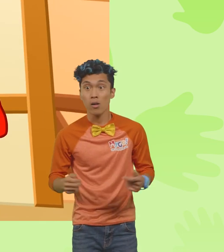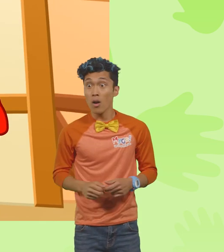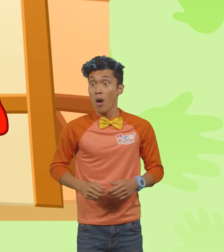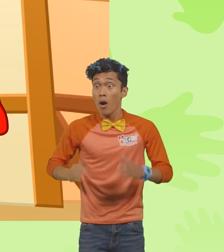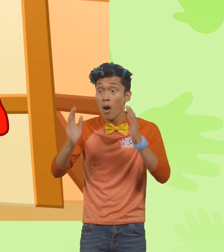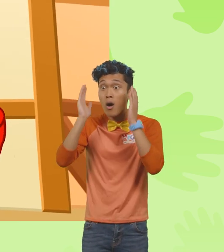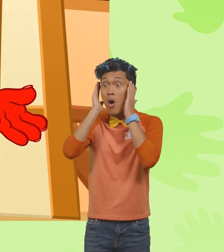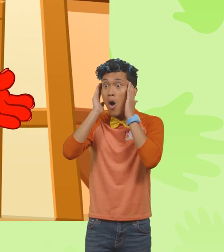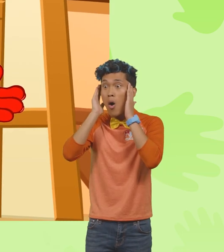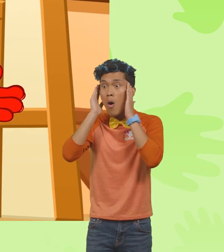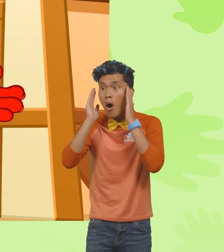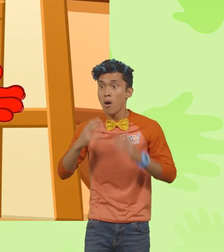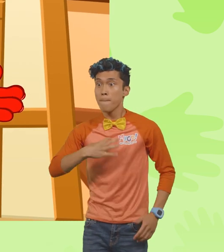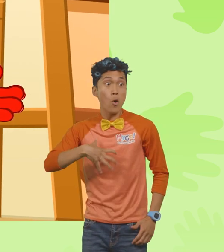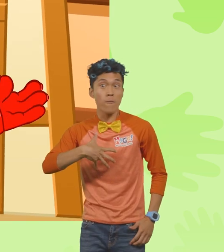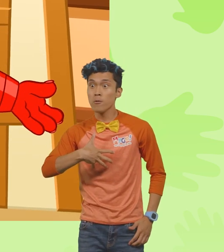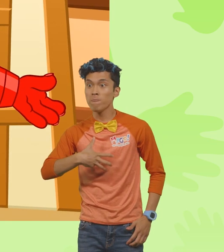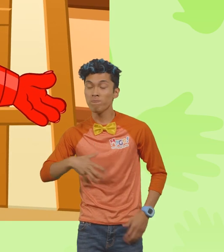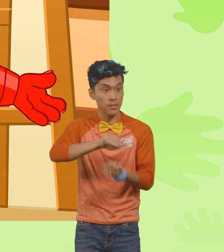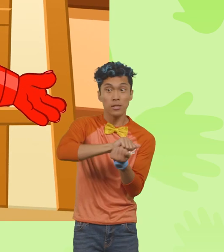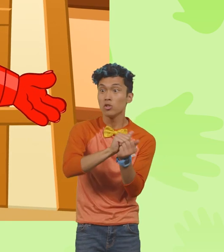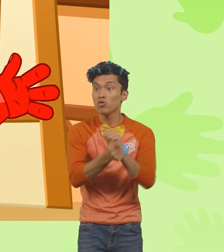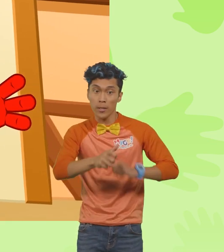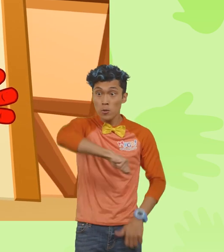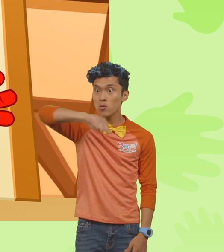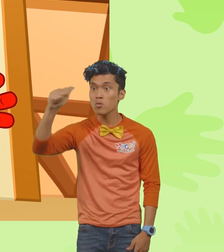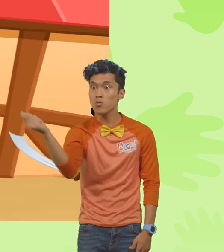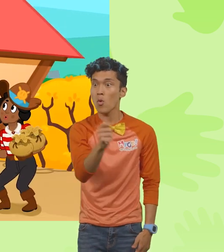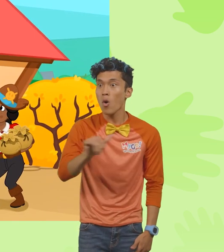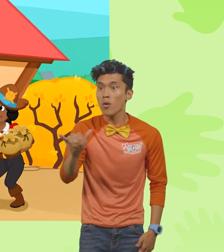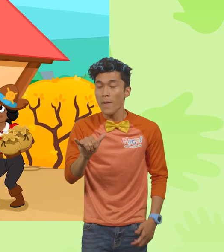Oh, no. Morphle, morph a sword, too.